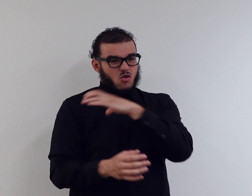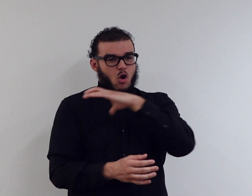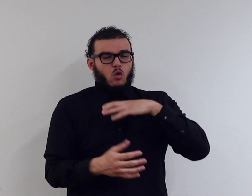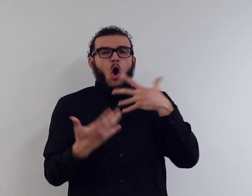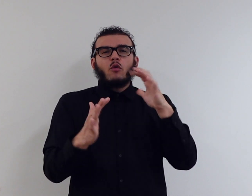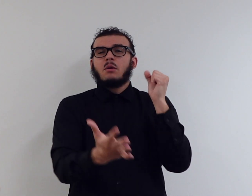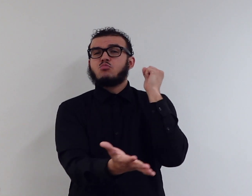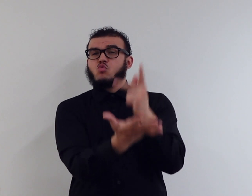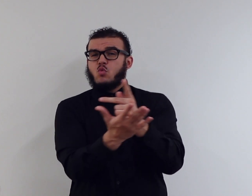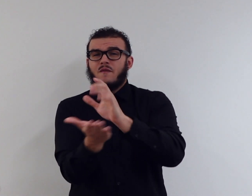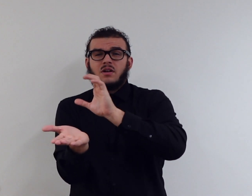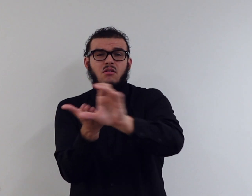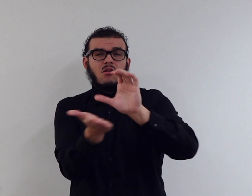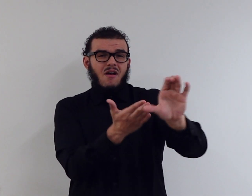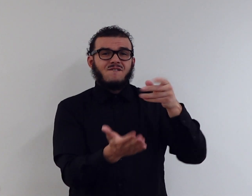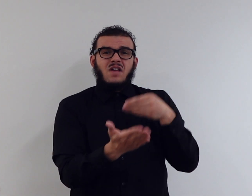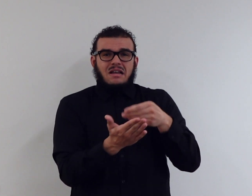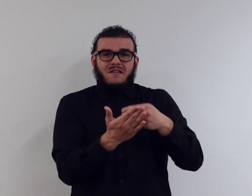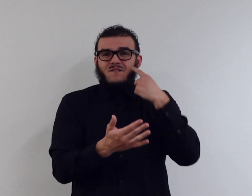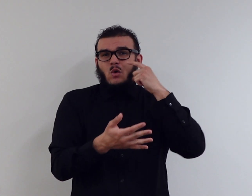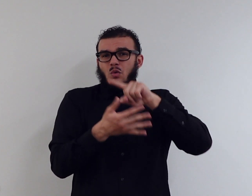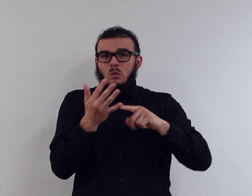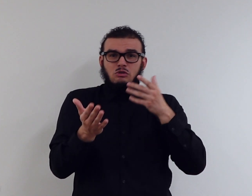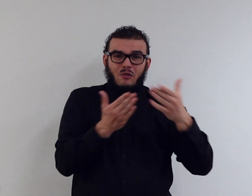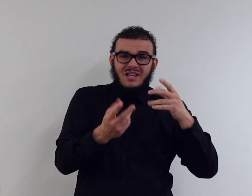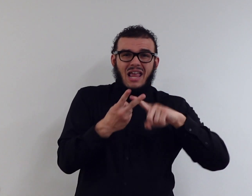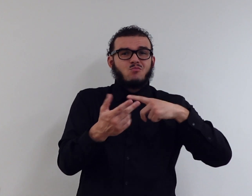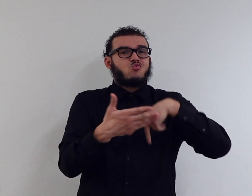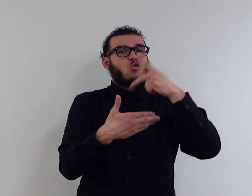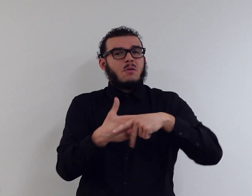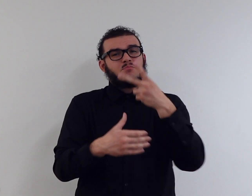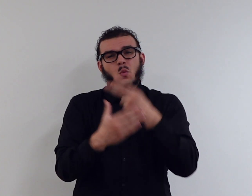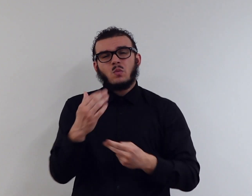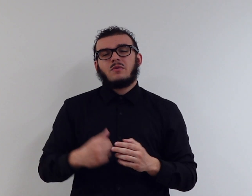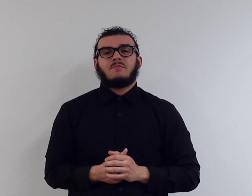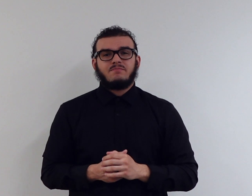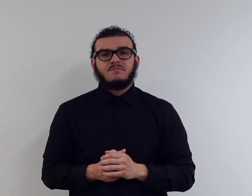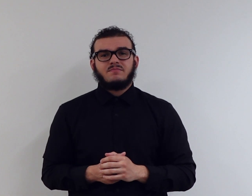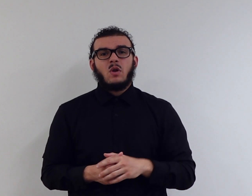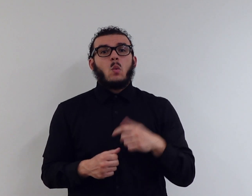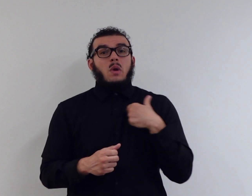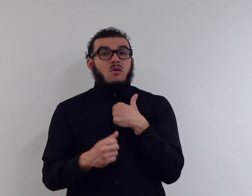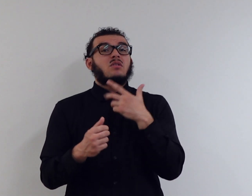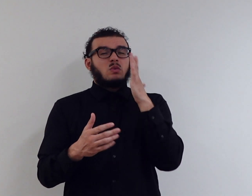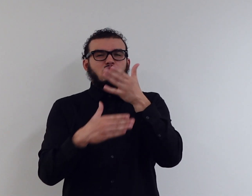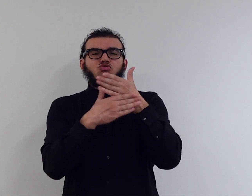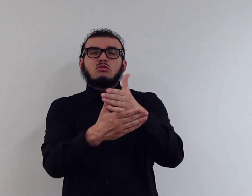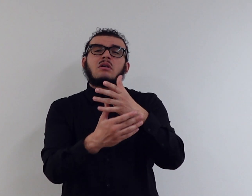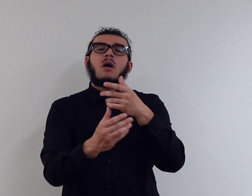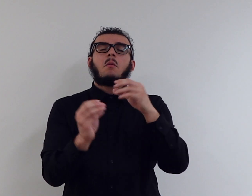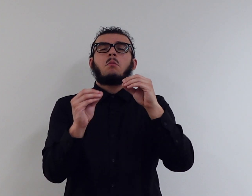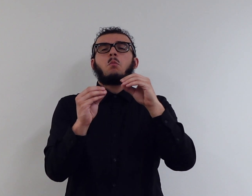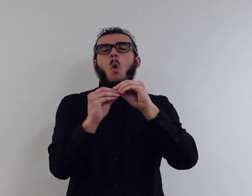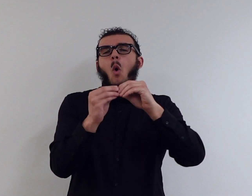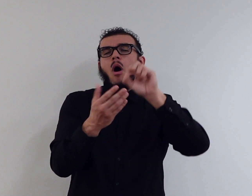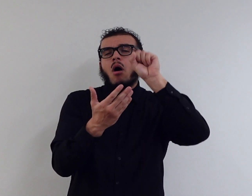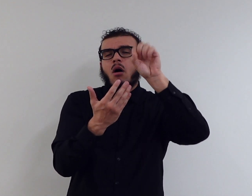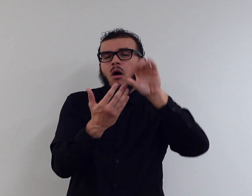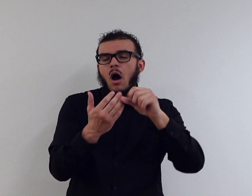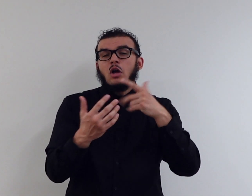already allocated the funding for these programs and services. We are going to share some things that we know and tell you what we